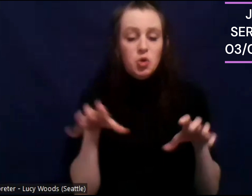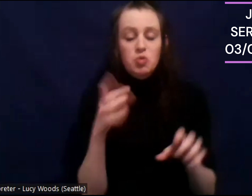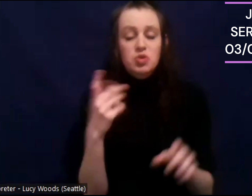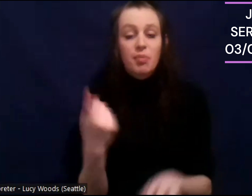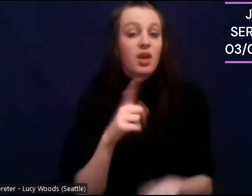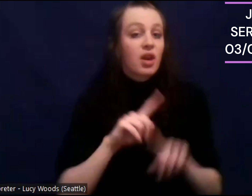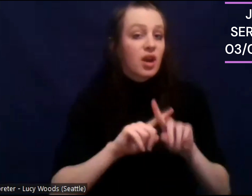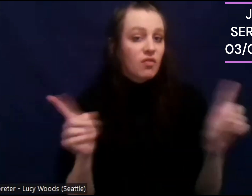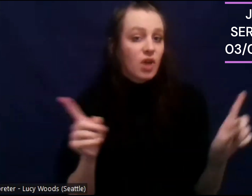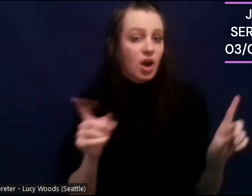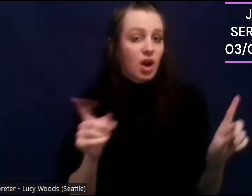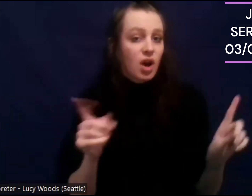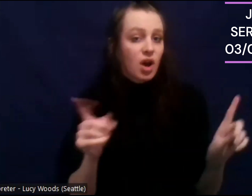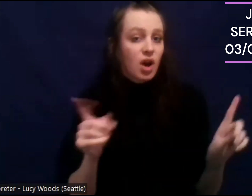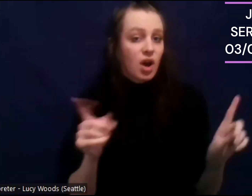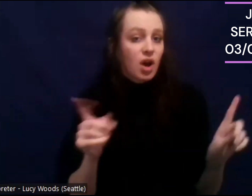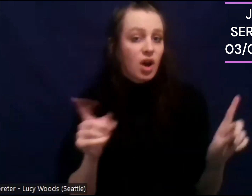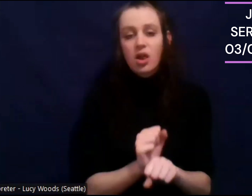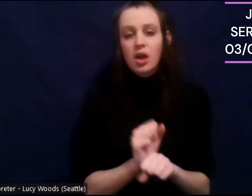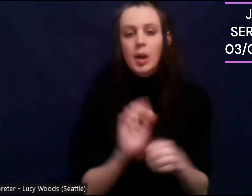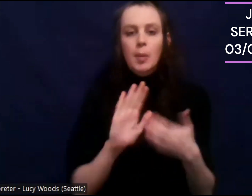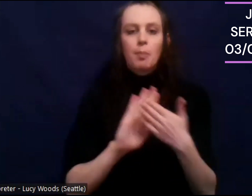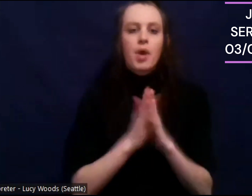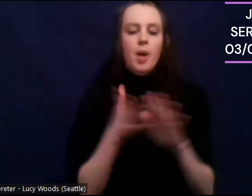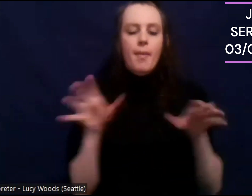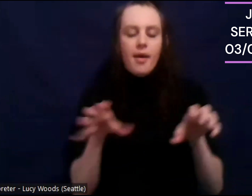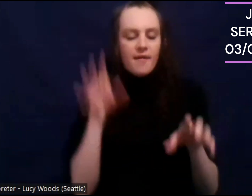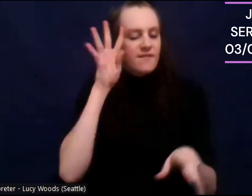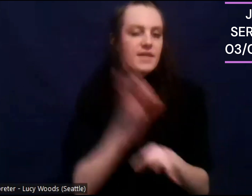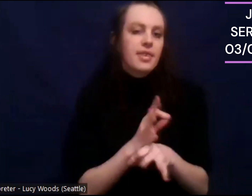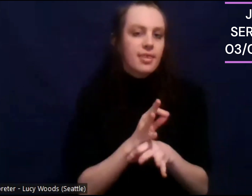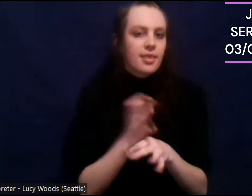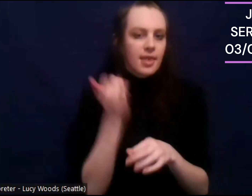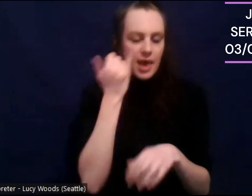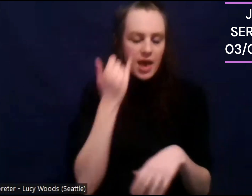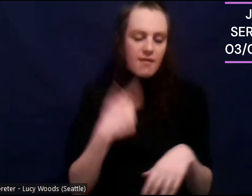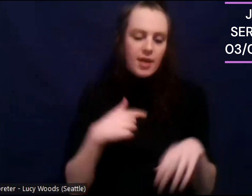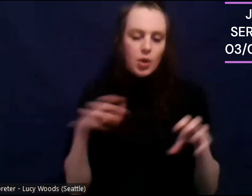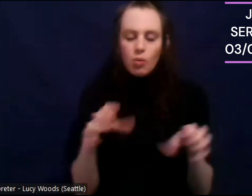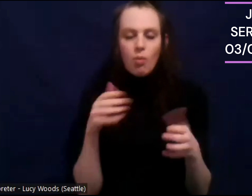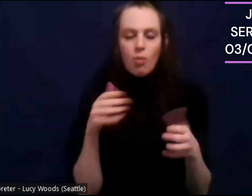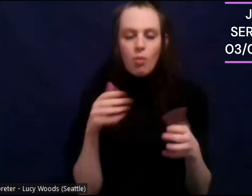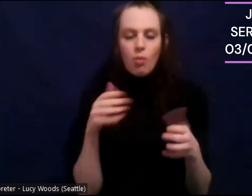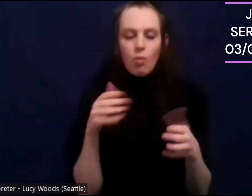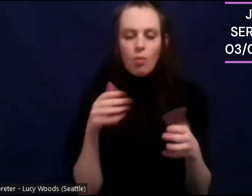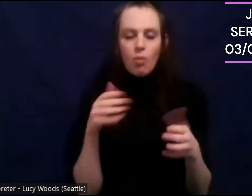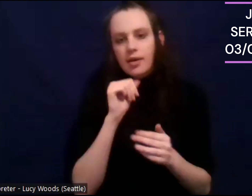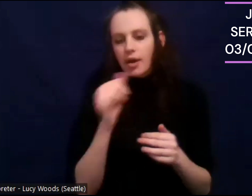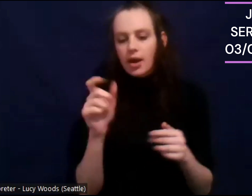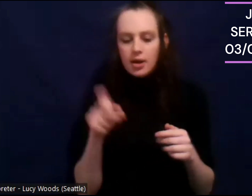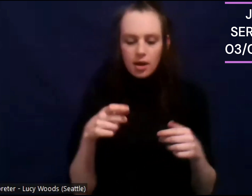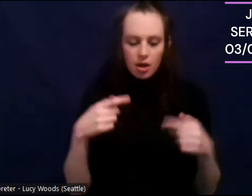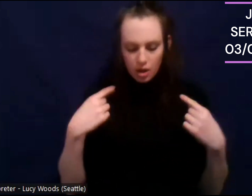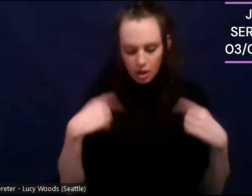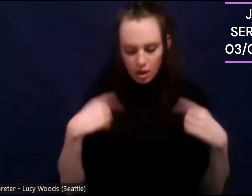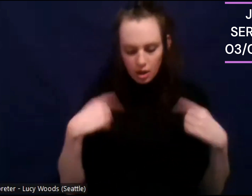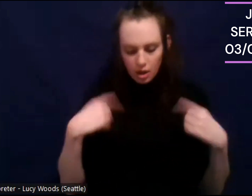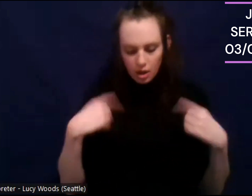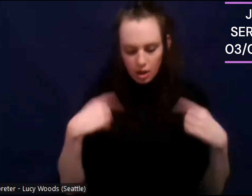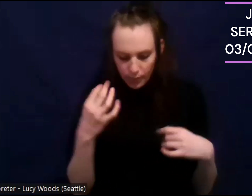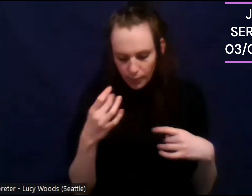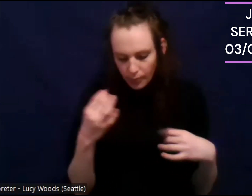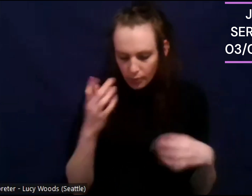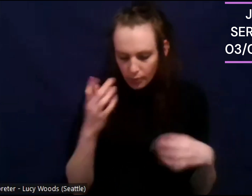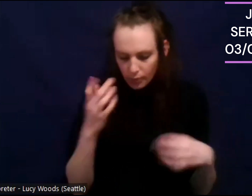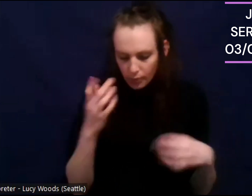can eventually become an act of faith if I do it regularly and do it without debating whether it's the right thing to do. When a bad day comes